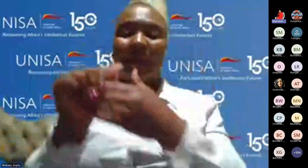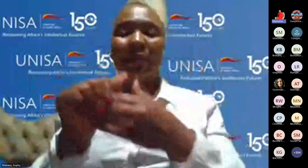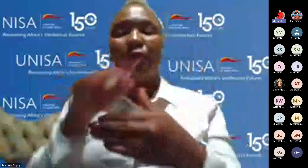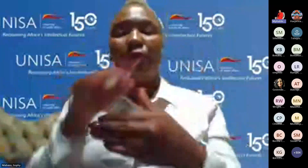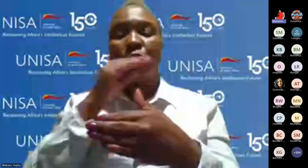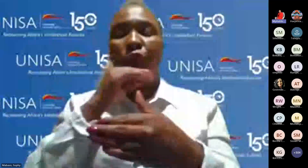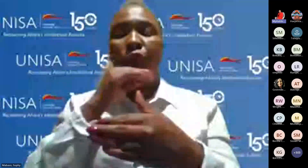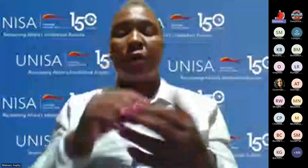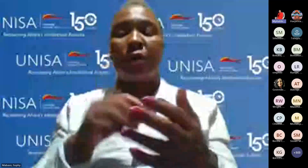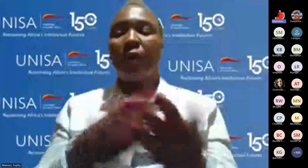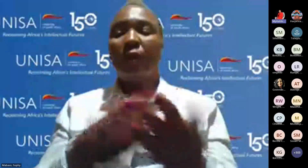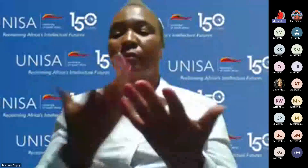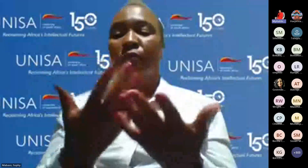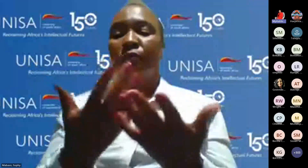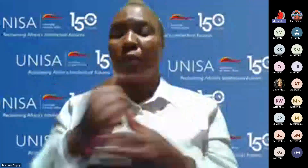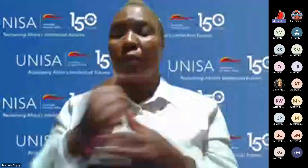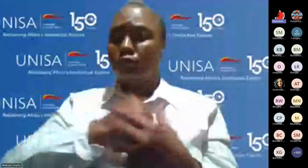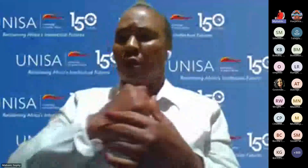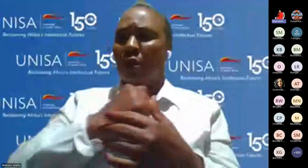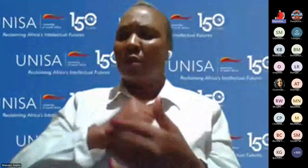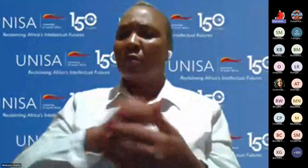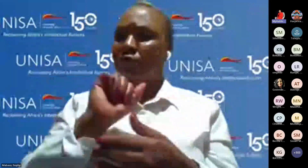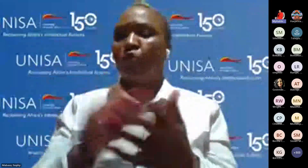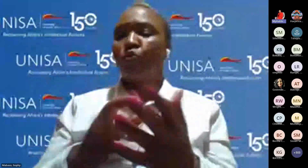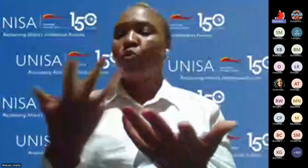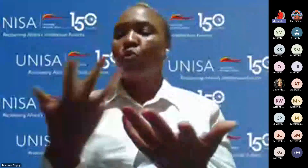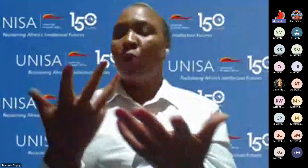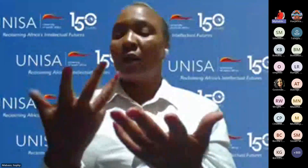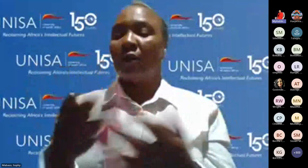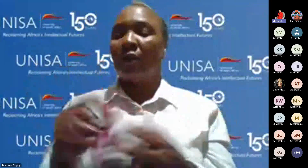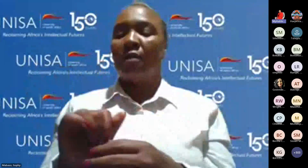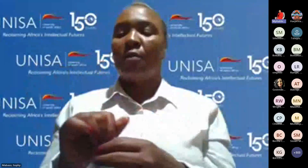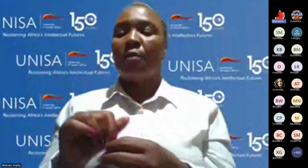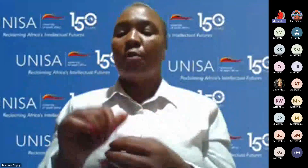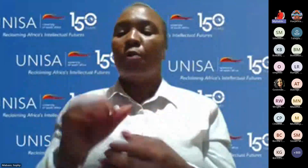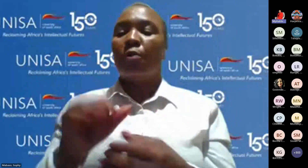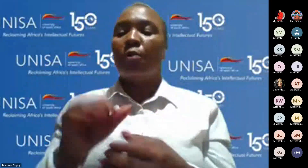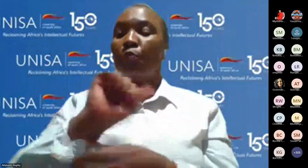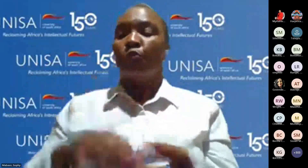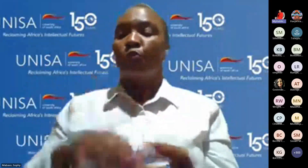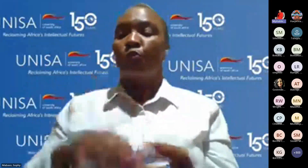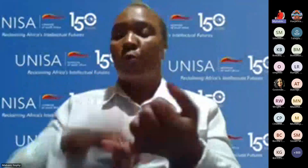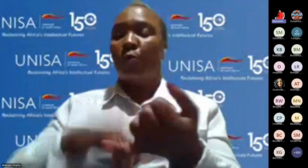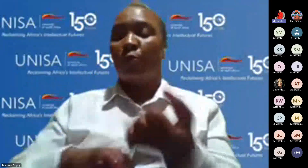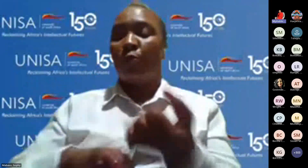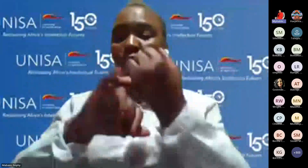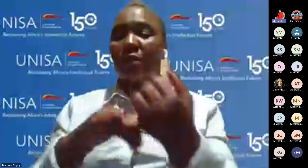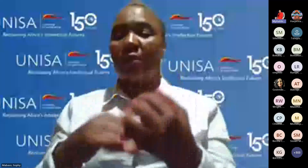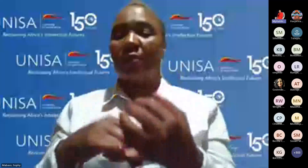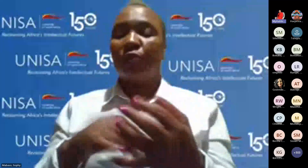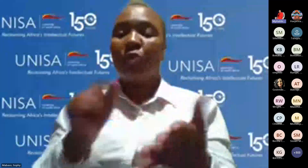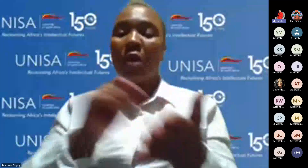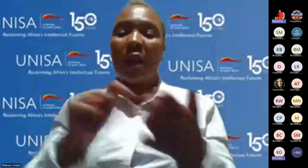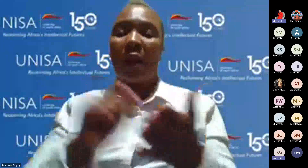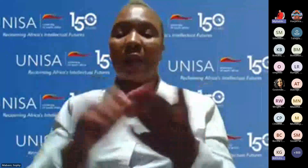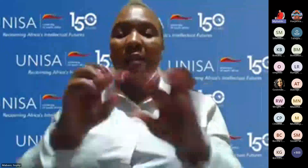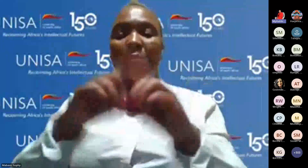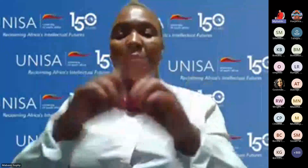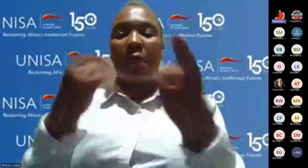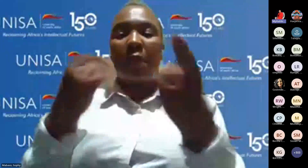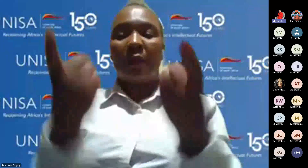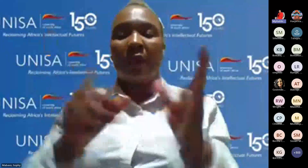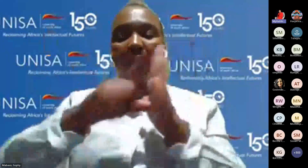module, obviously. It is like when you reference a departmental policy, sometimes you don't find